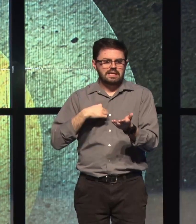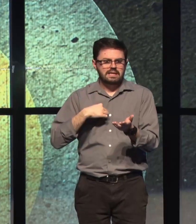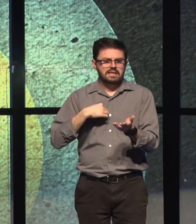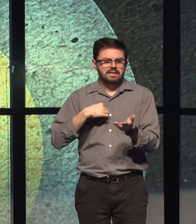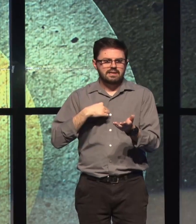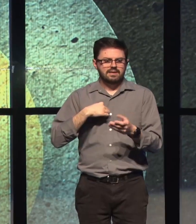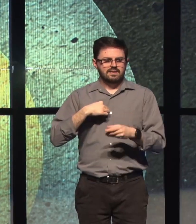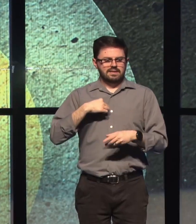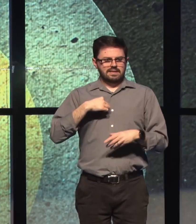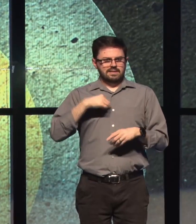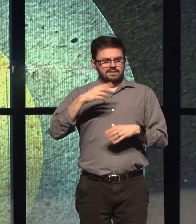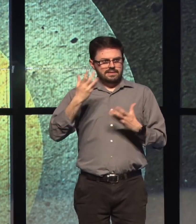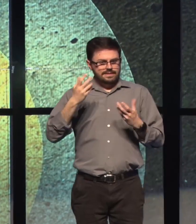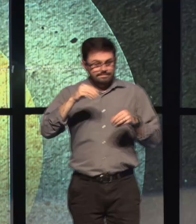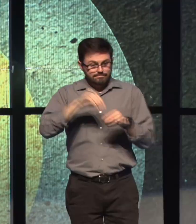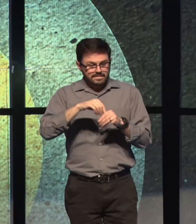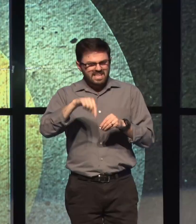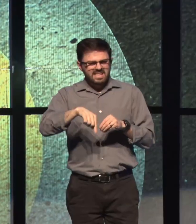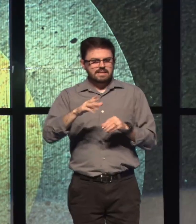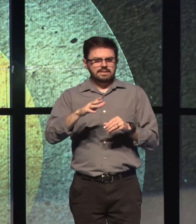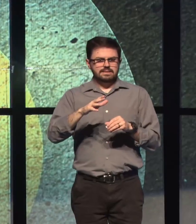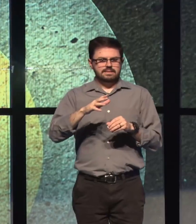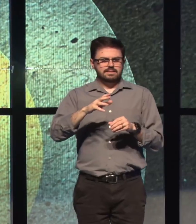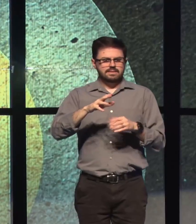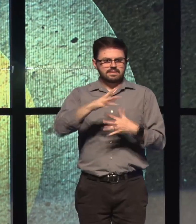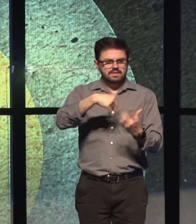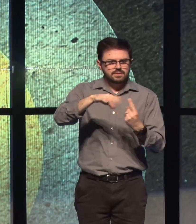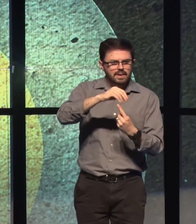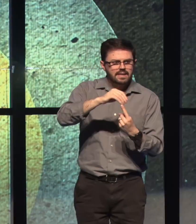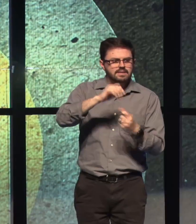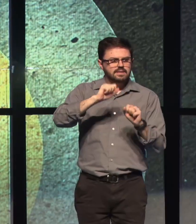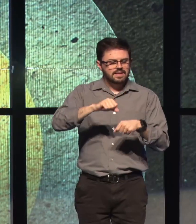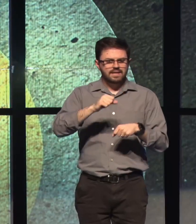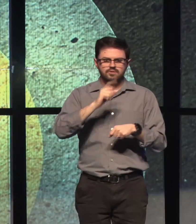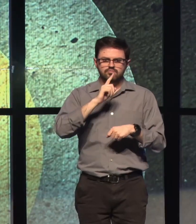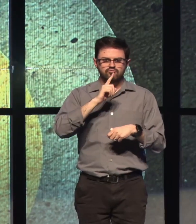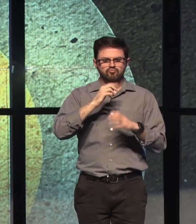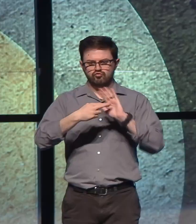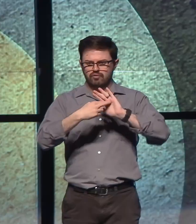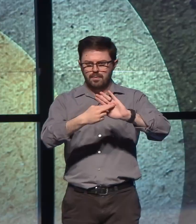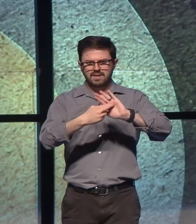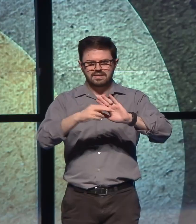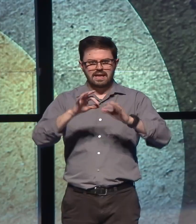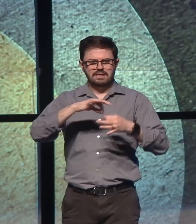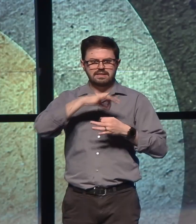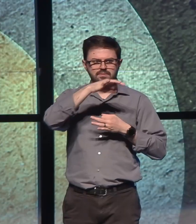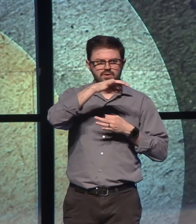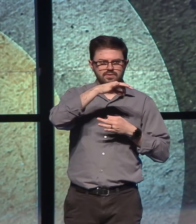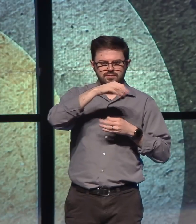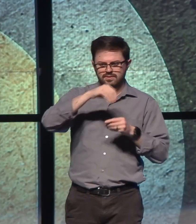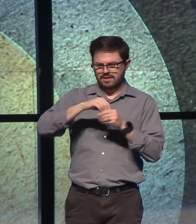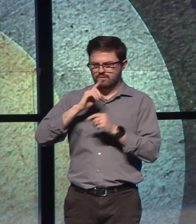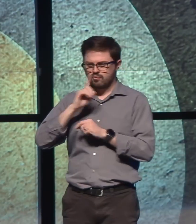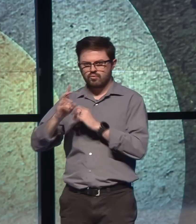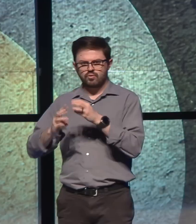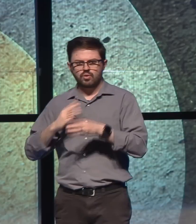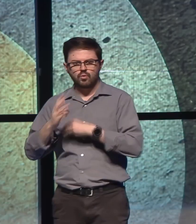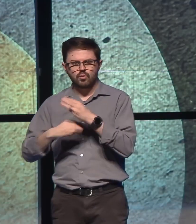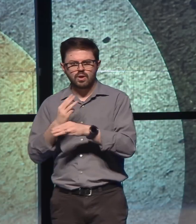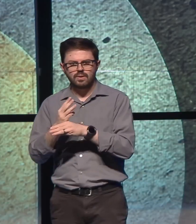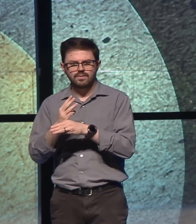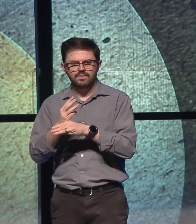can tangibly represent that spiritual reality, the truth is, we wouldn't have enough